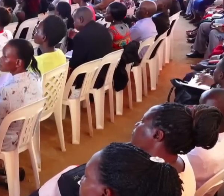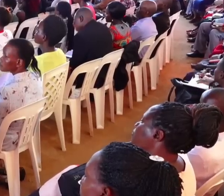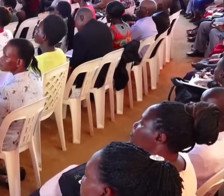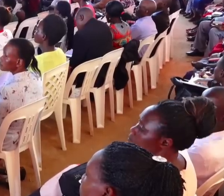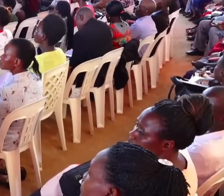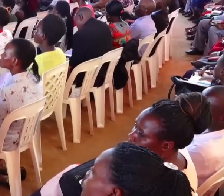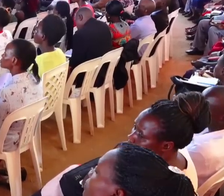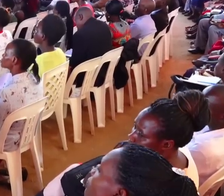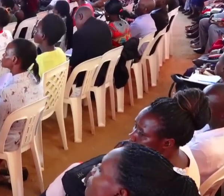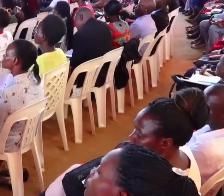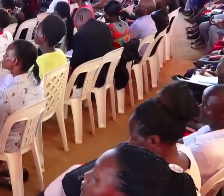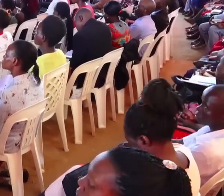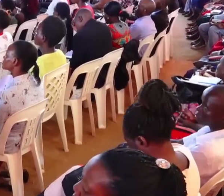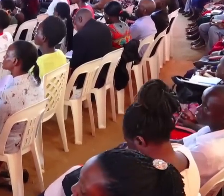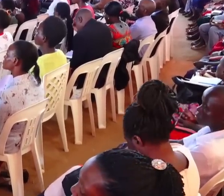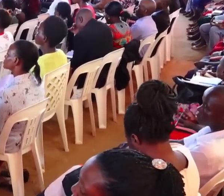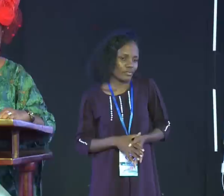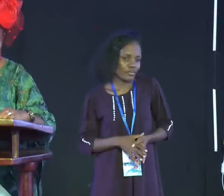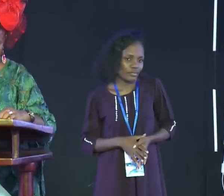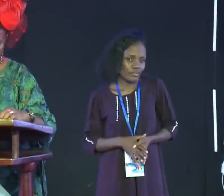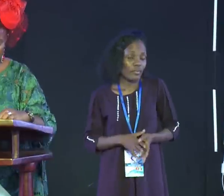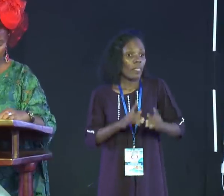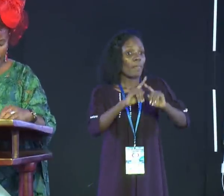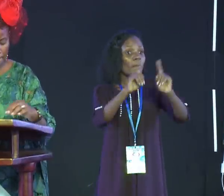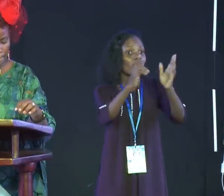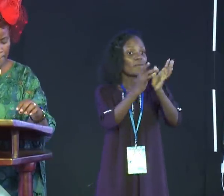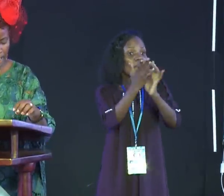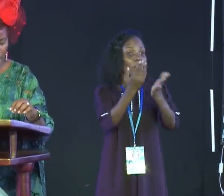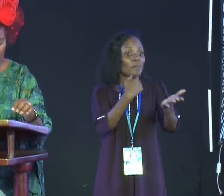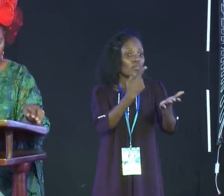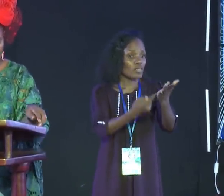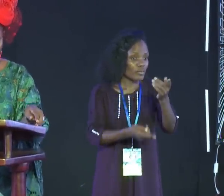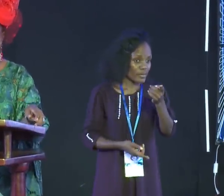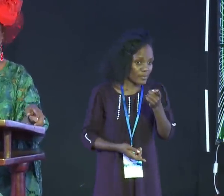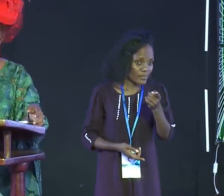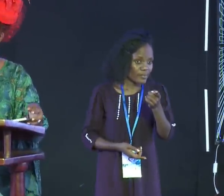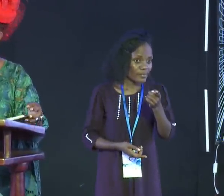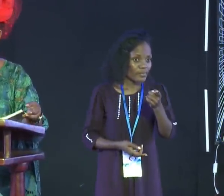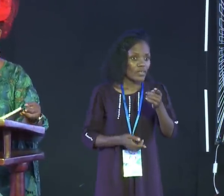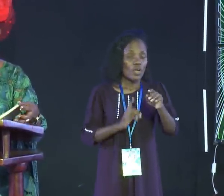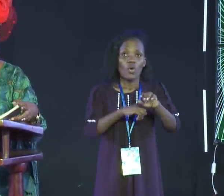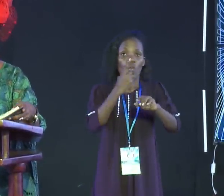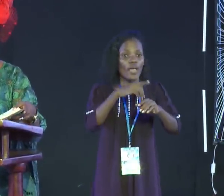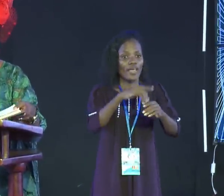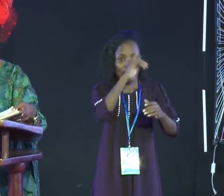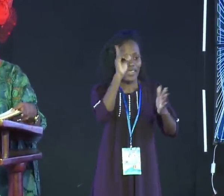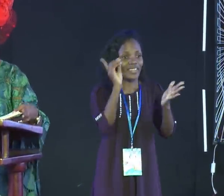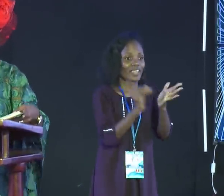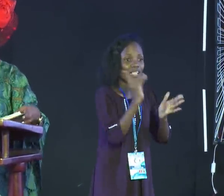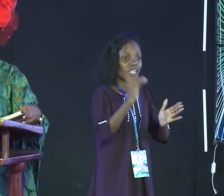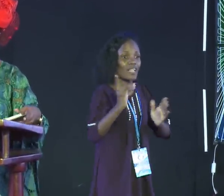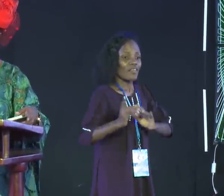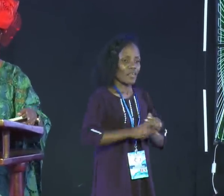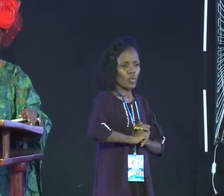much, to what extent was she broken? Bible egamba. The Bible says, Dawudi bwe yadduka, when David